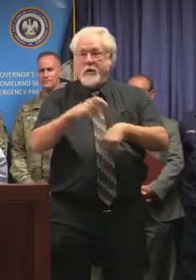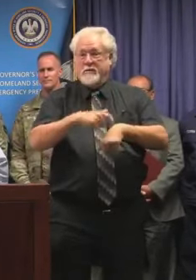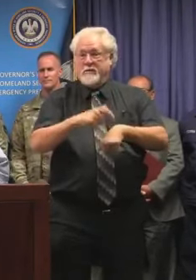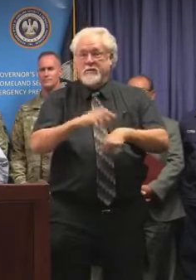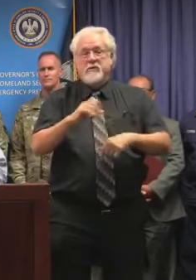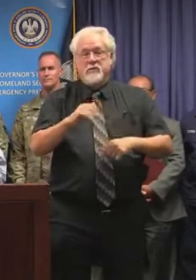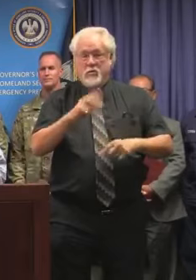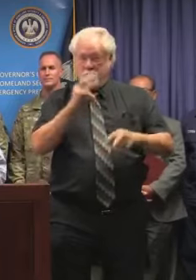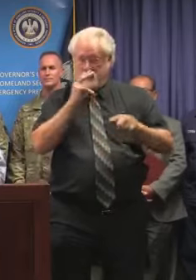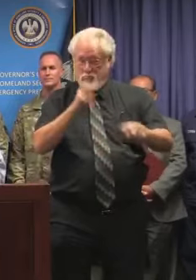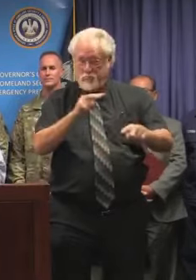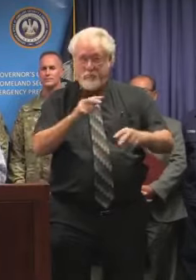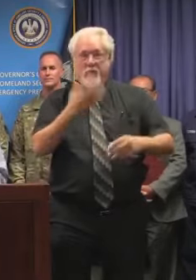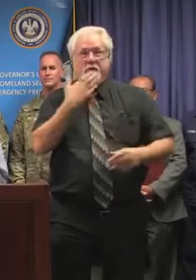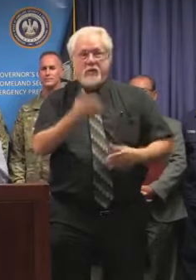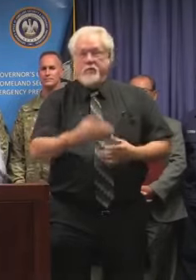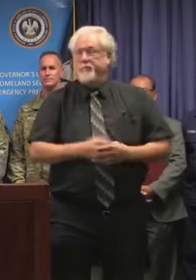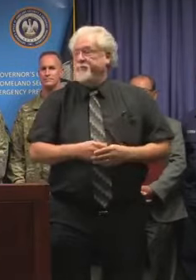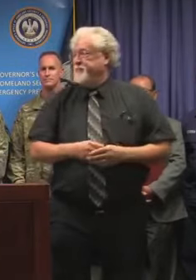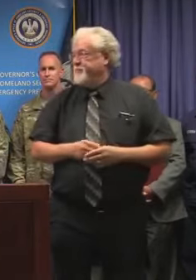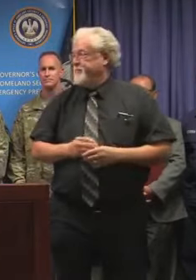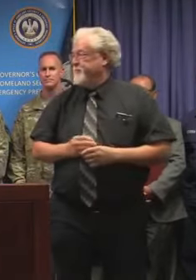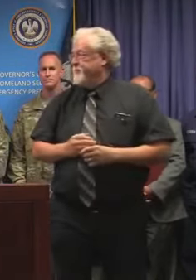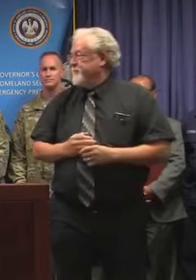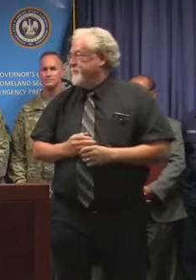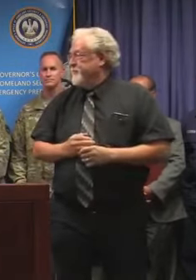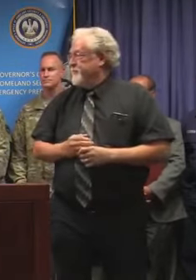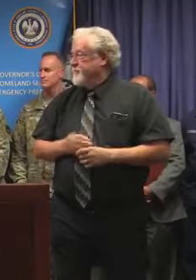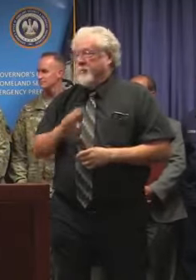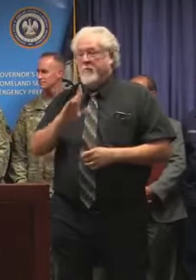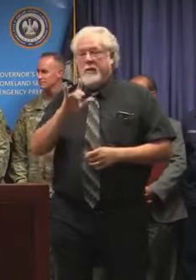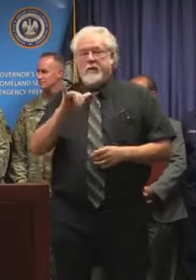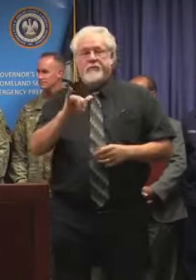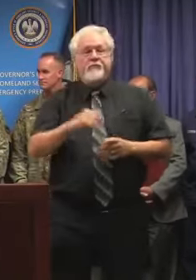be vigilant with that as well. Thank you, Governor. Thank you. Billy?